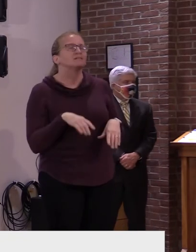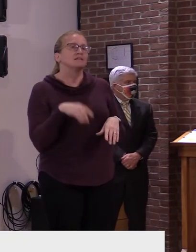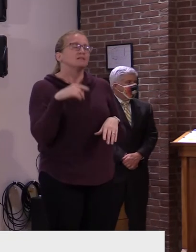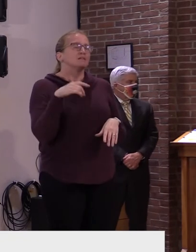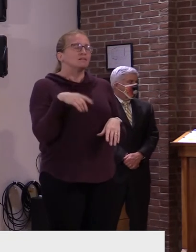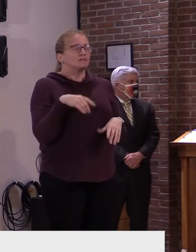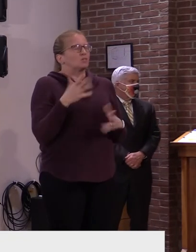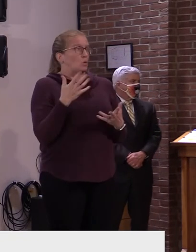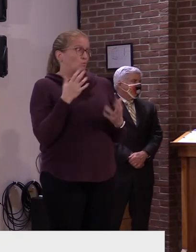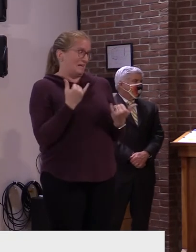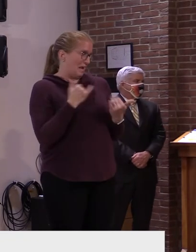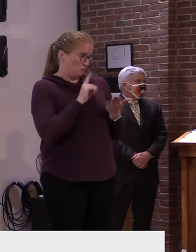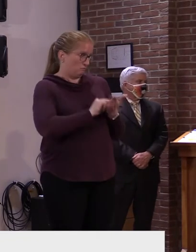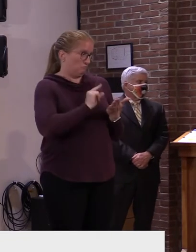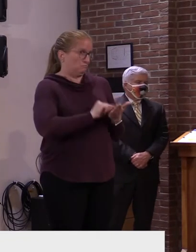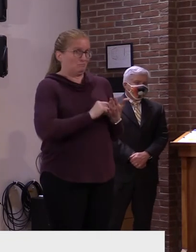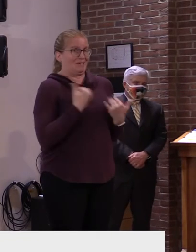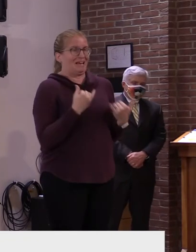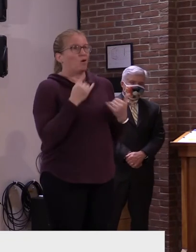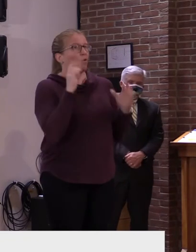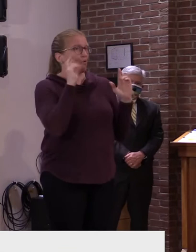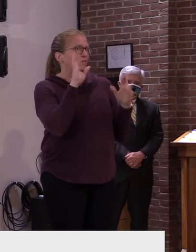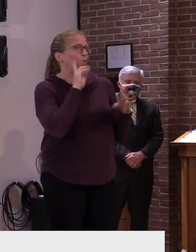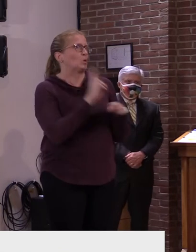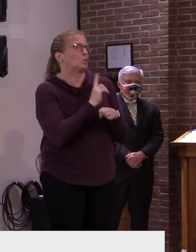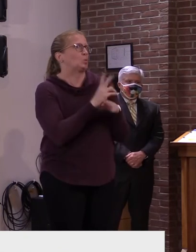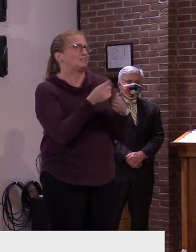now hope to have them deployed next week